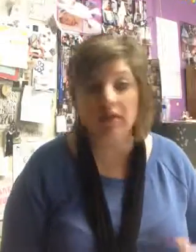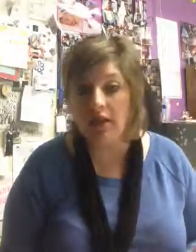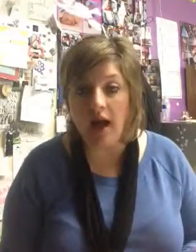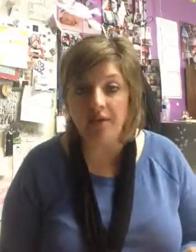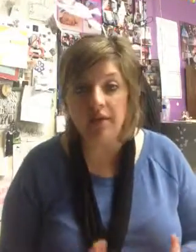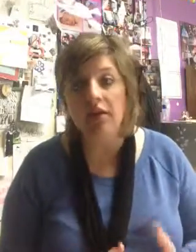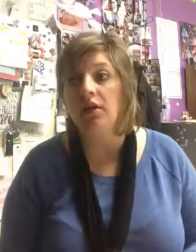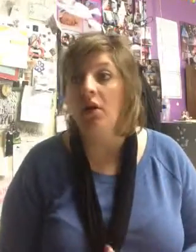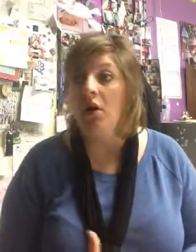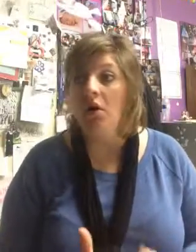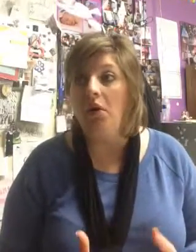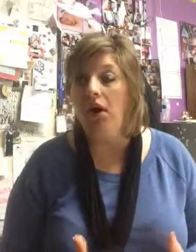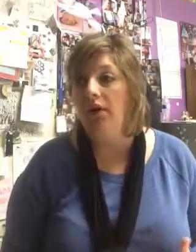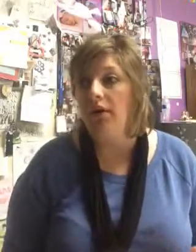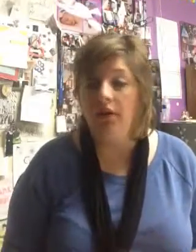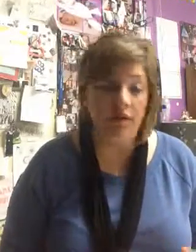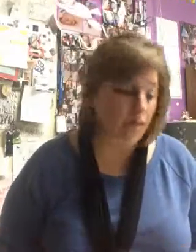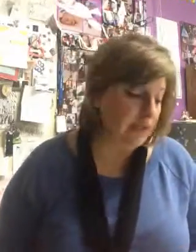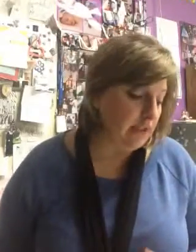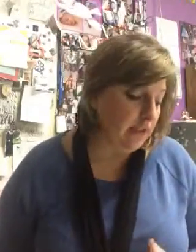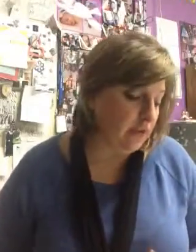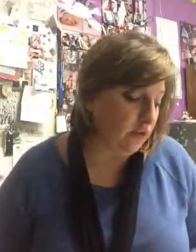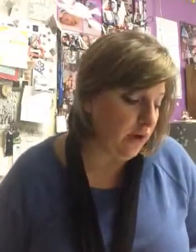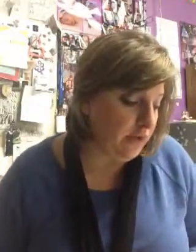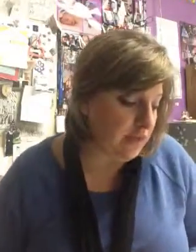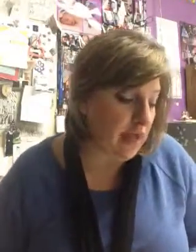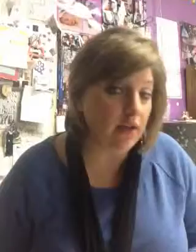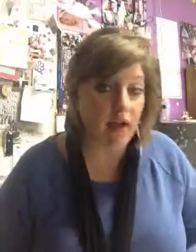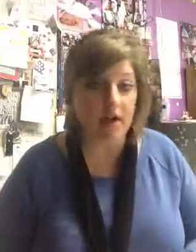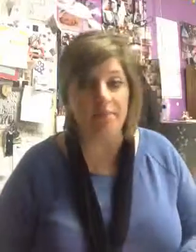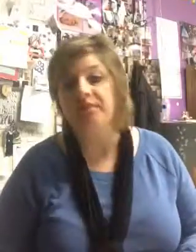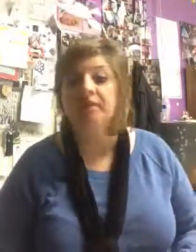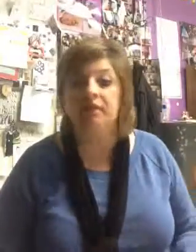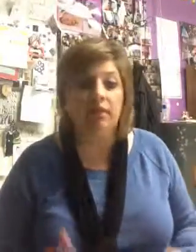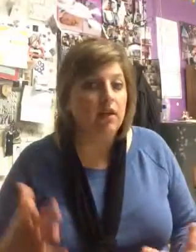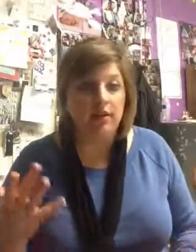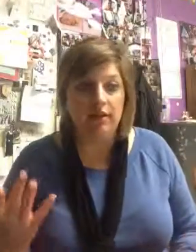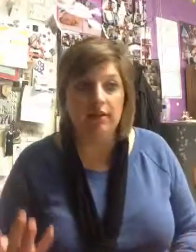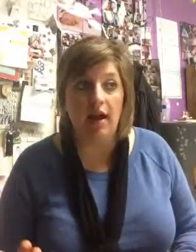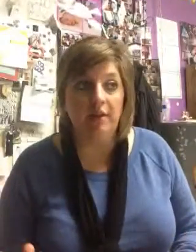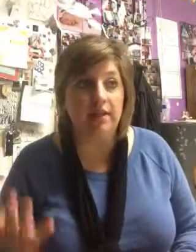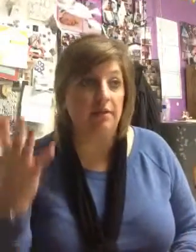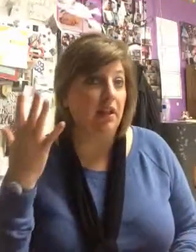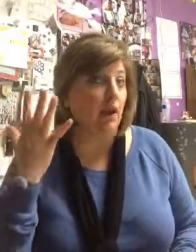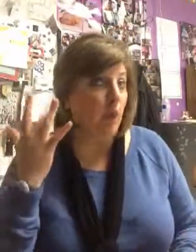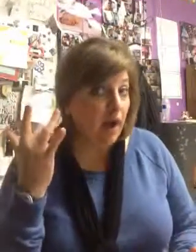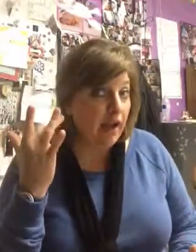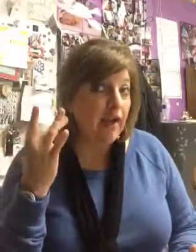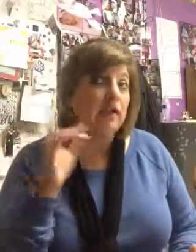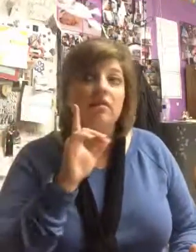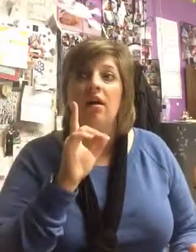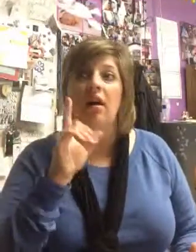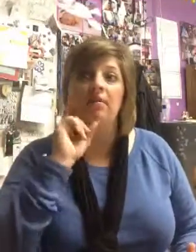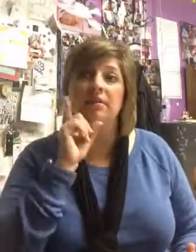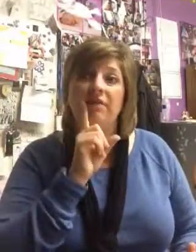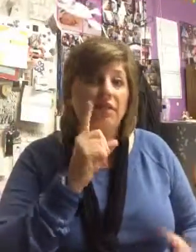so I would say the reason that it's so low is that I would say something like, why? Deafness